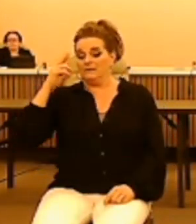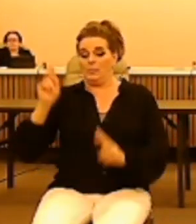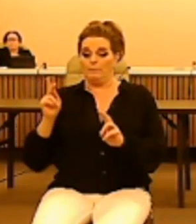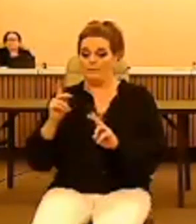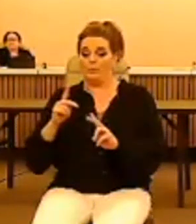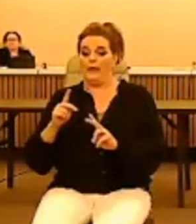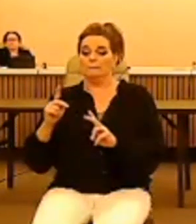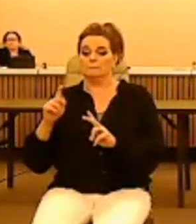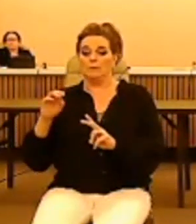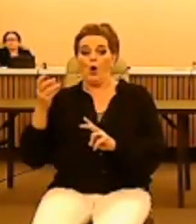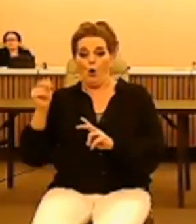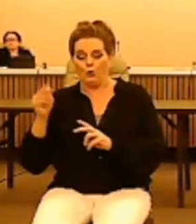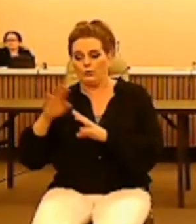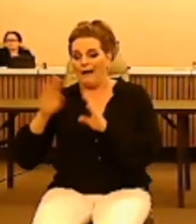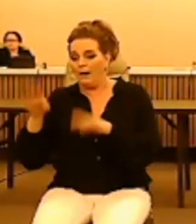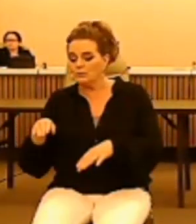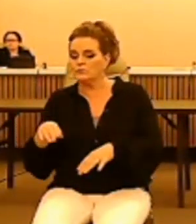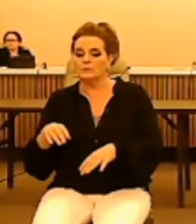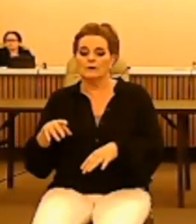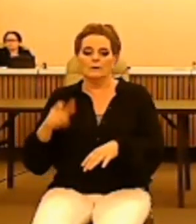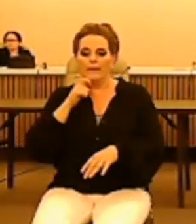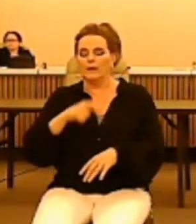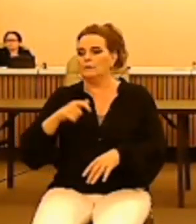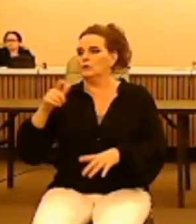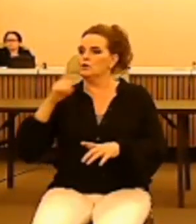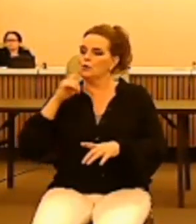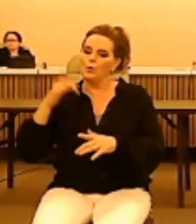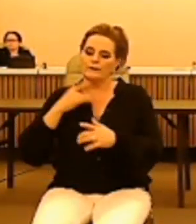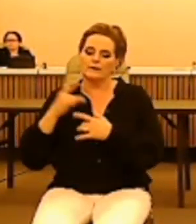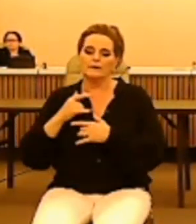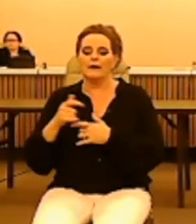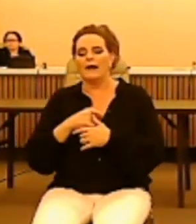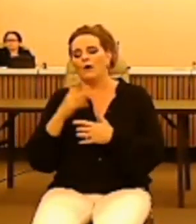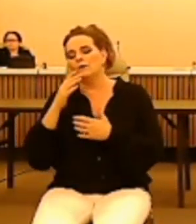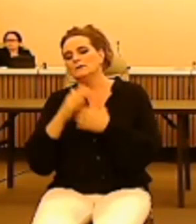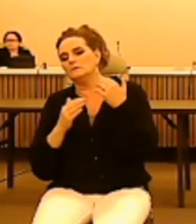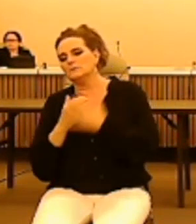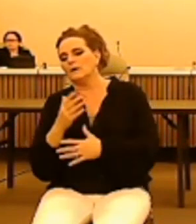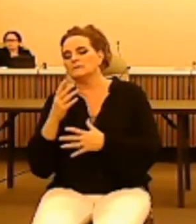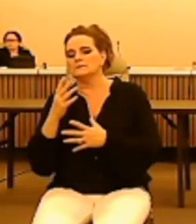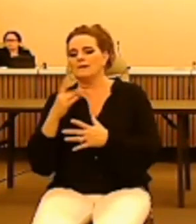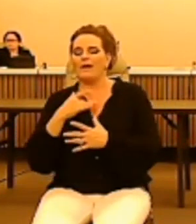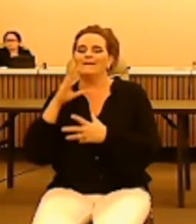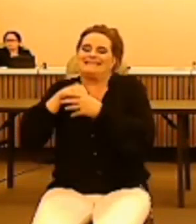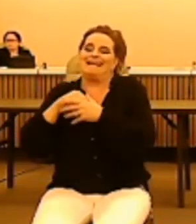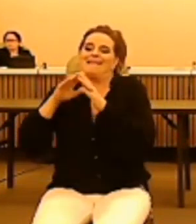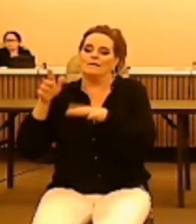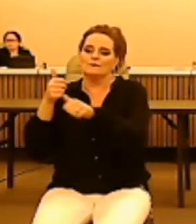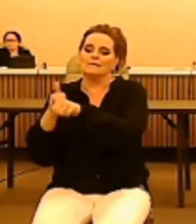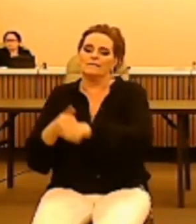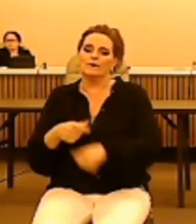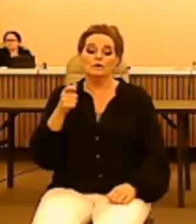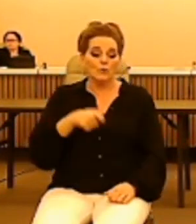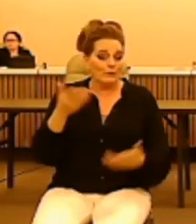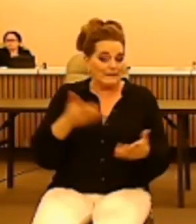they were raving about how nice it felt inside the homes. So here in Henrietta, you are going to be the